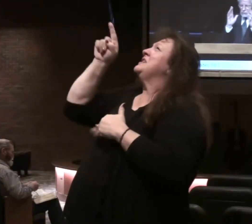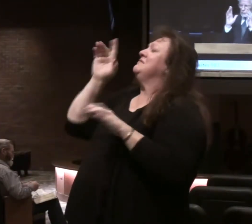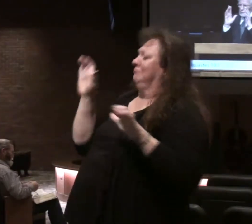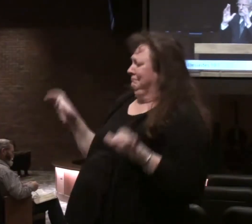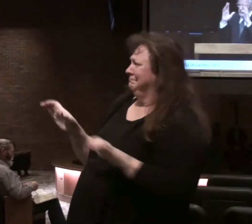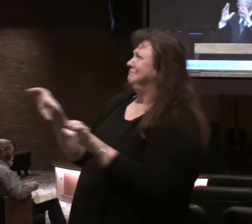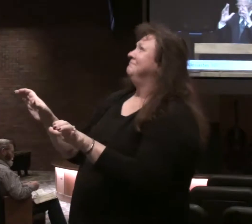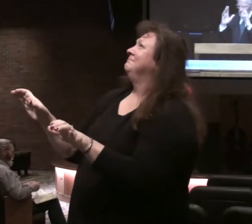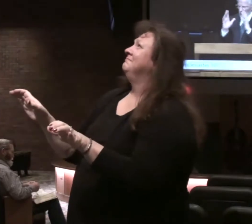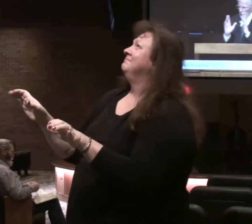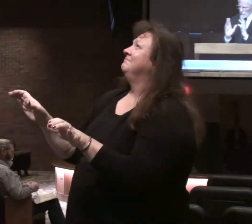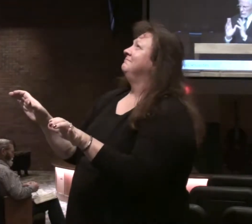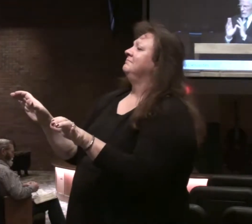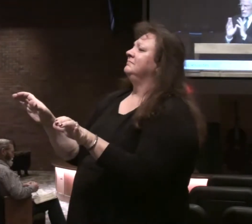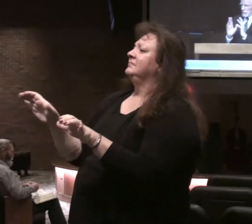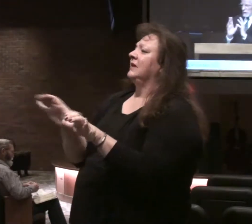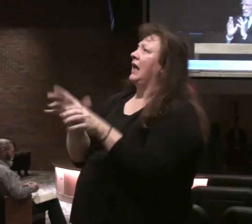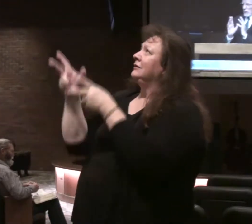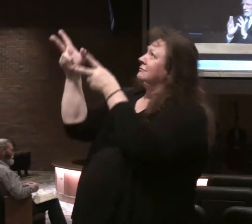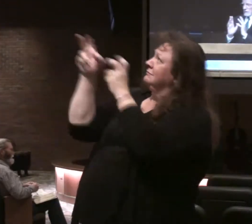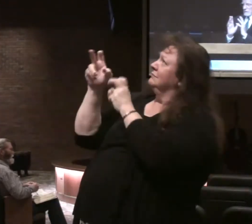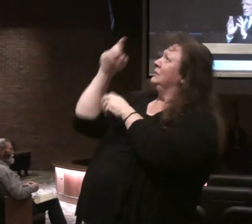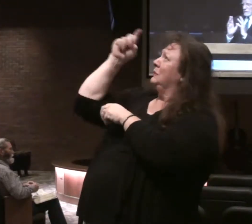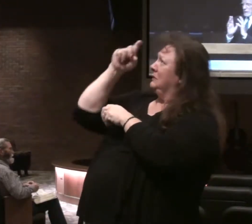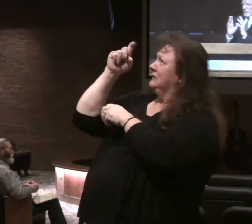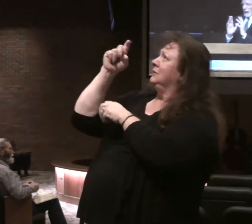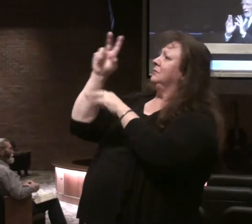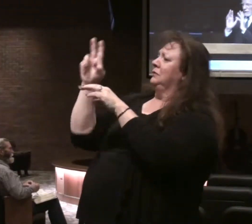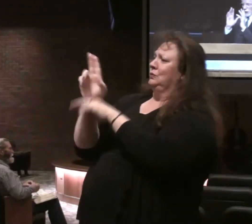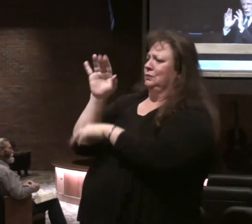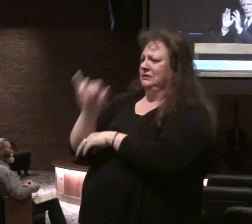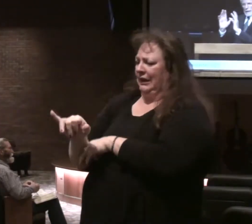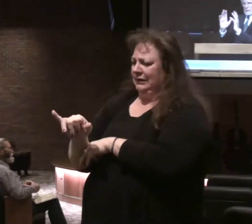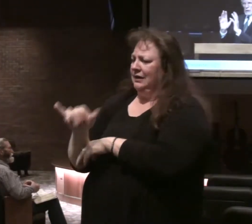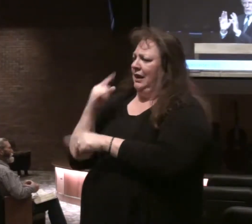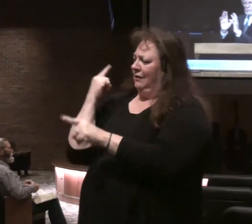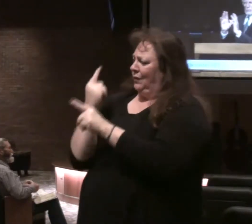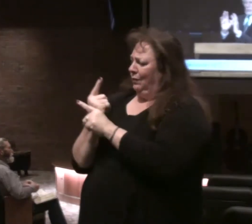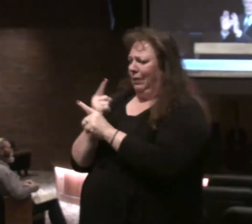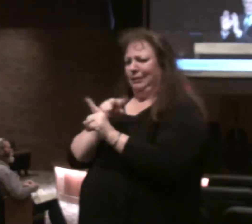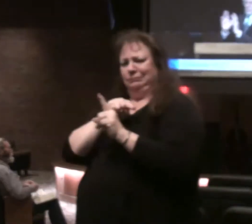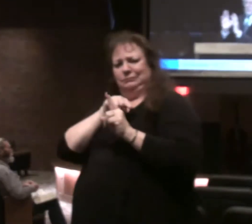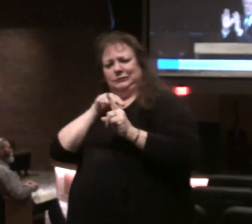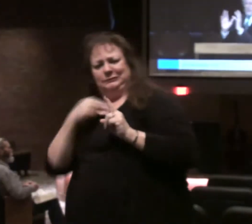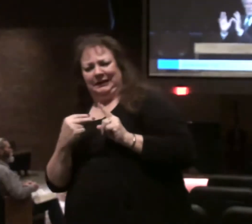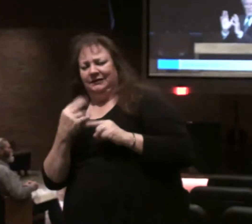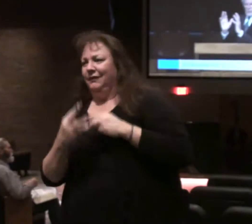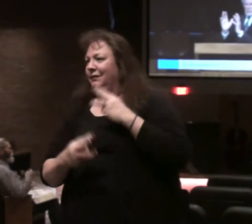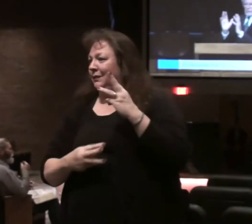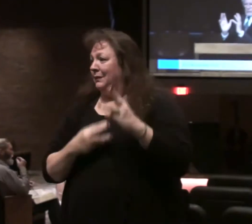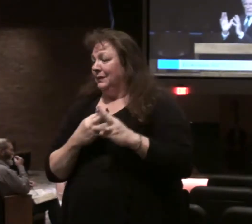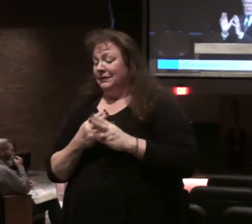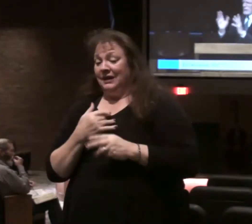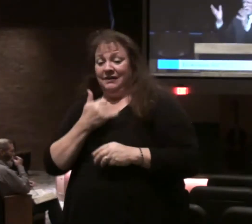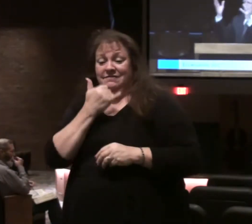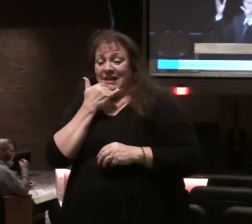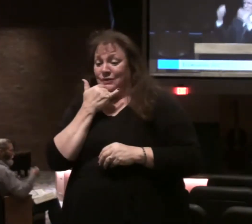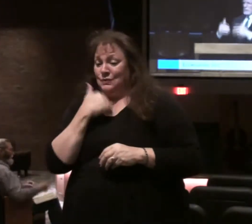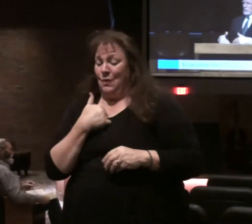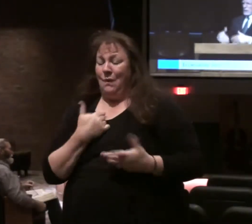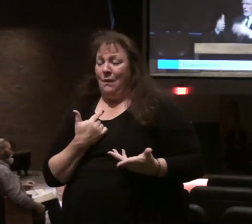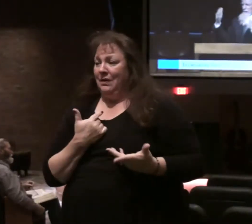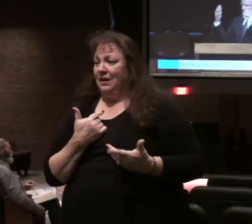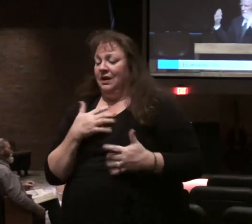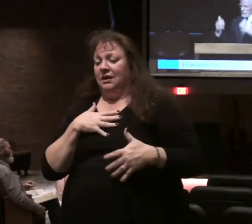We just want Him to draw on the wisdom He's given, having a correct view of the world. When you don't have the correct view of the world, you